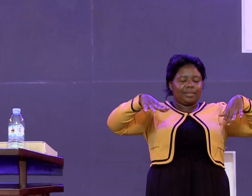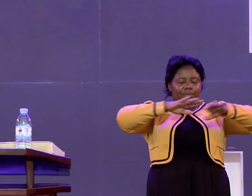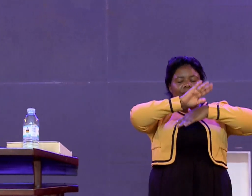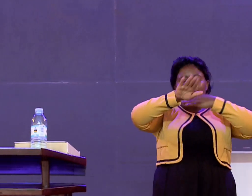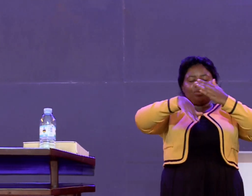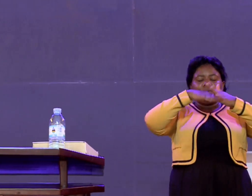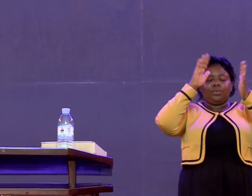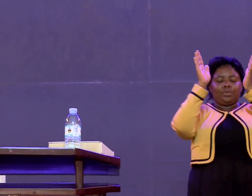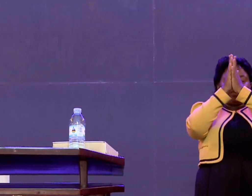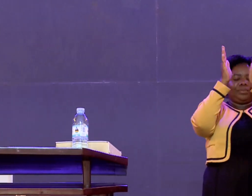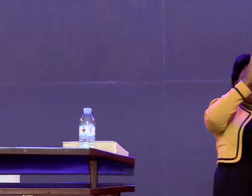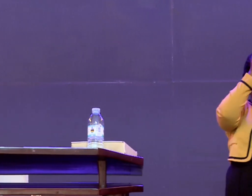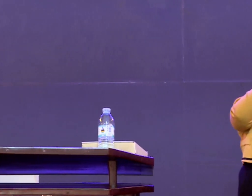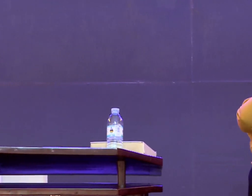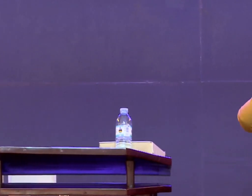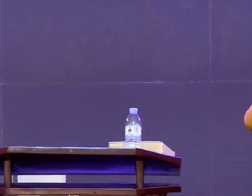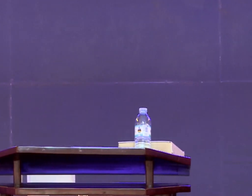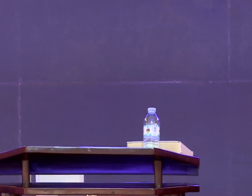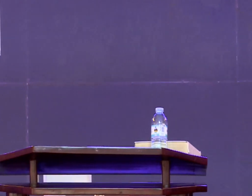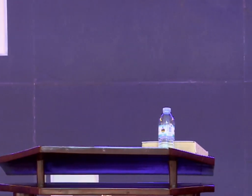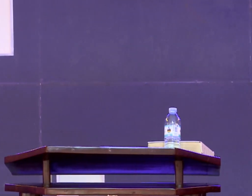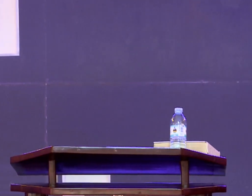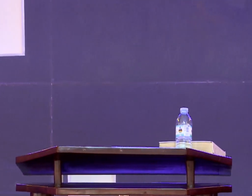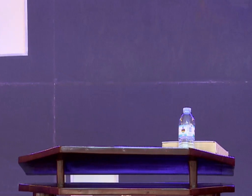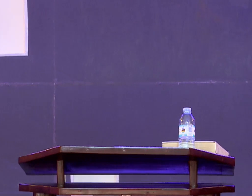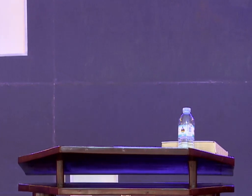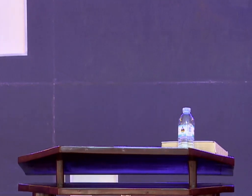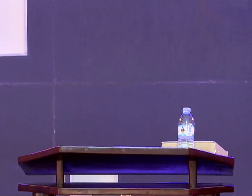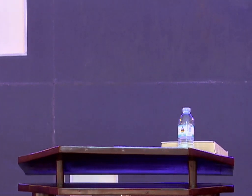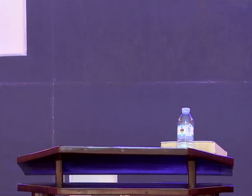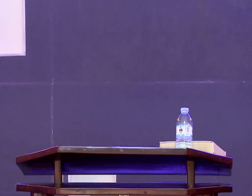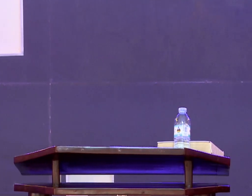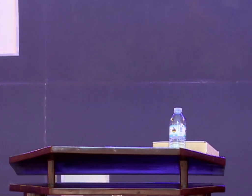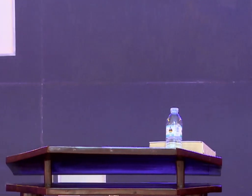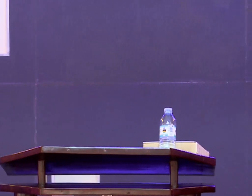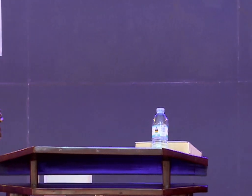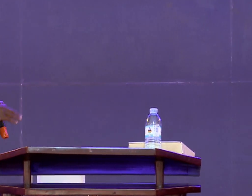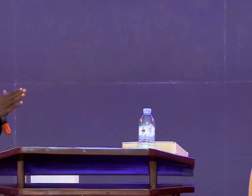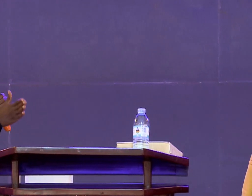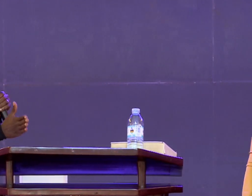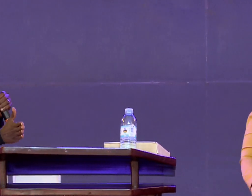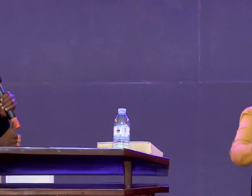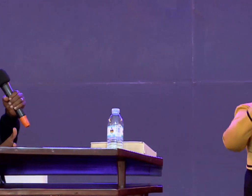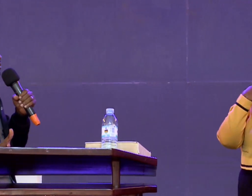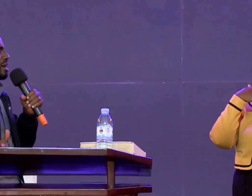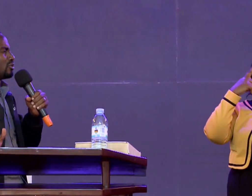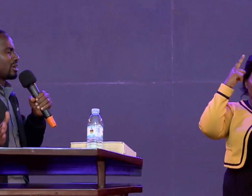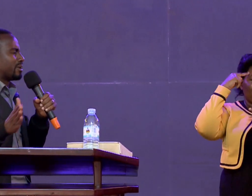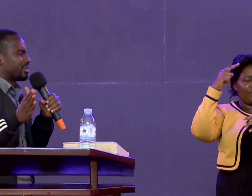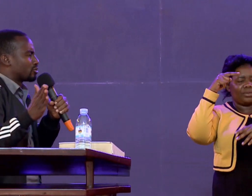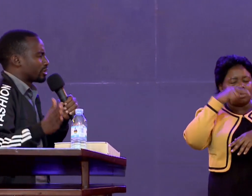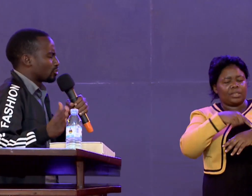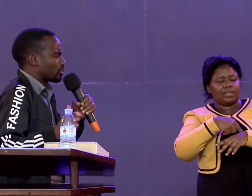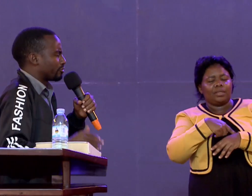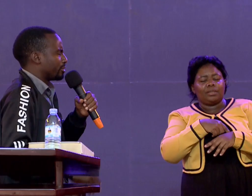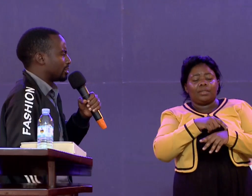kagwanide chitibwa na matendo. We love you and we worship you. Tukuangala tena tukusinza. We thank you for this time that we are handling